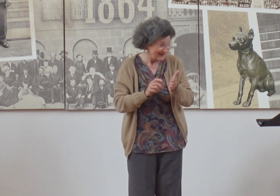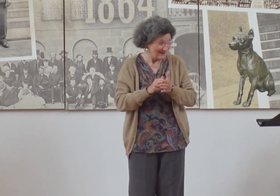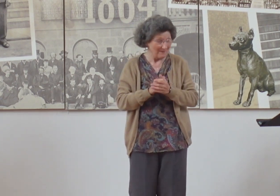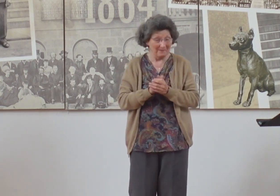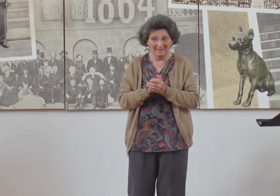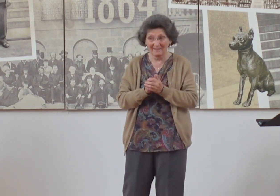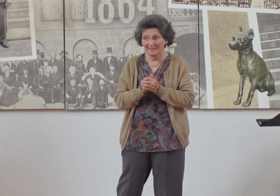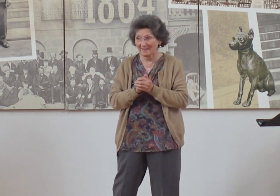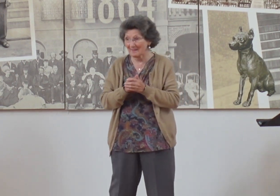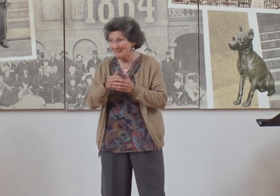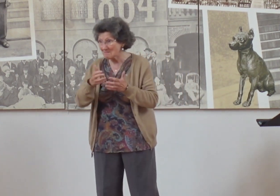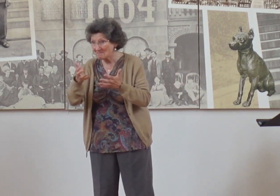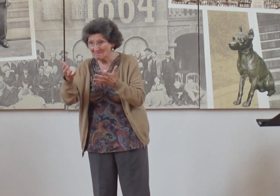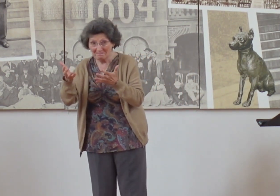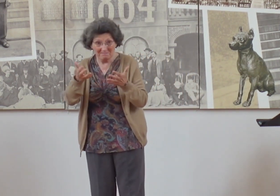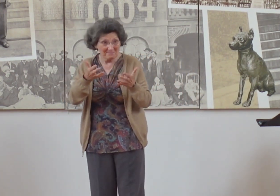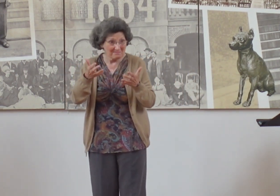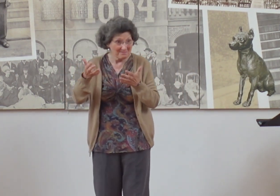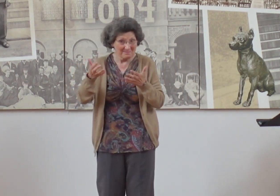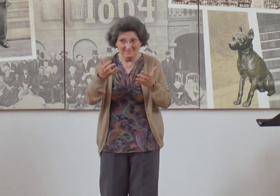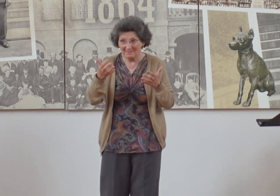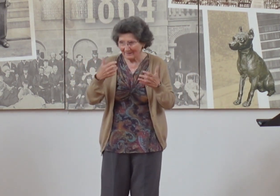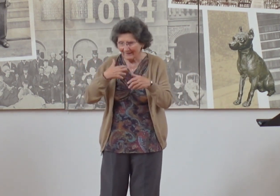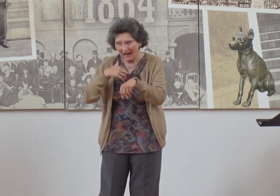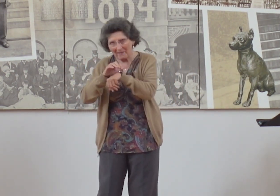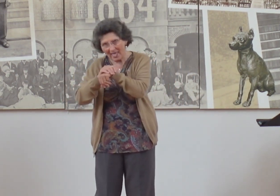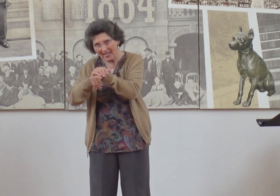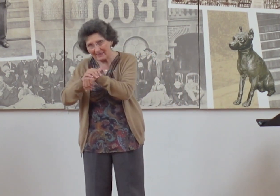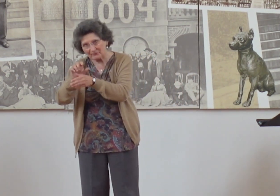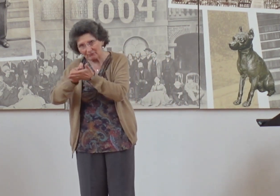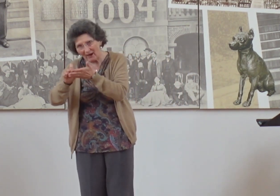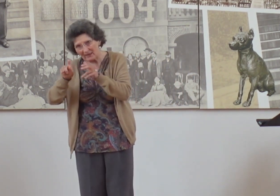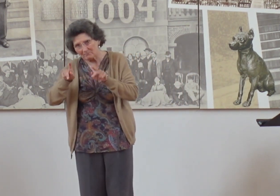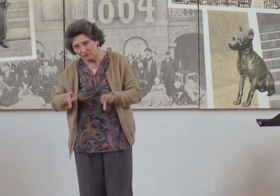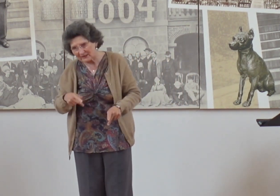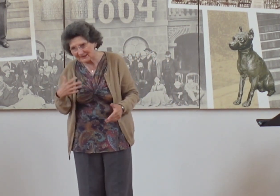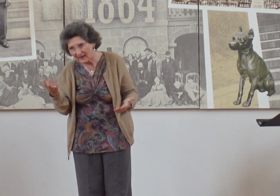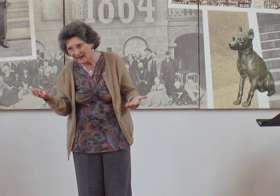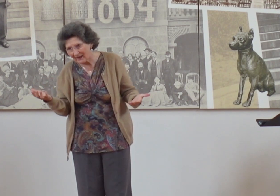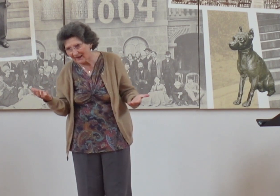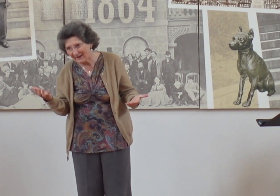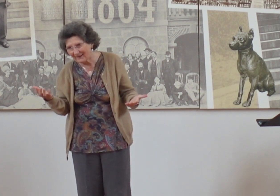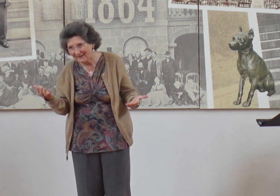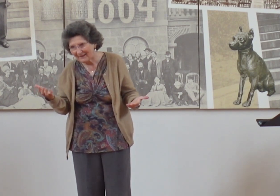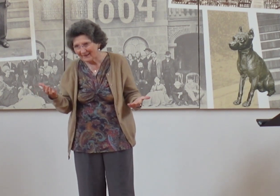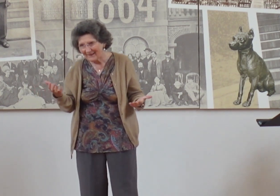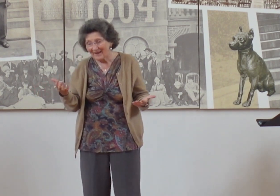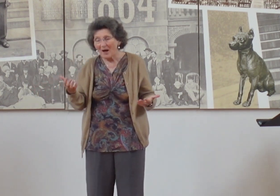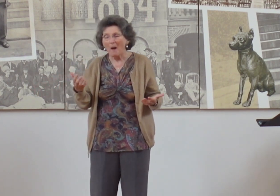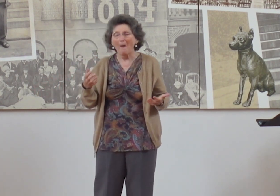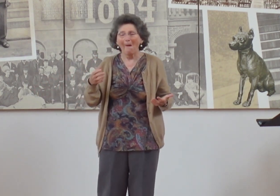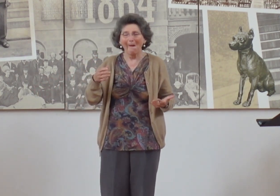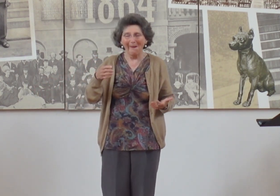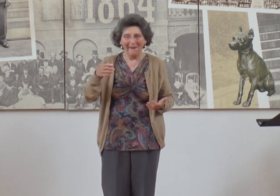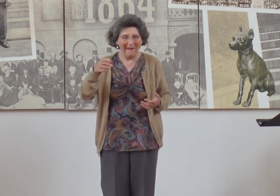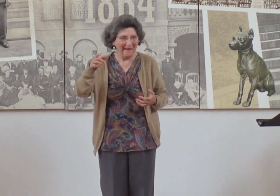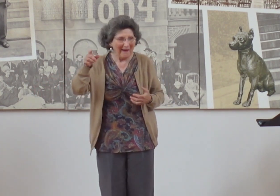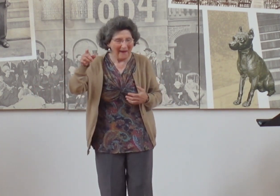the one over here as the secretary. Any other guesses what she asked me to? English professor, and I am a writer, so maybe you